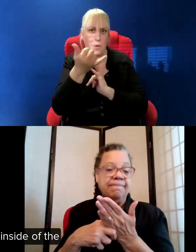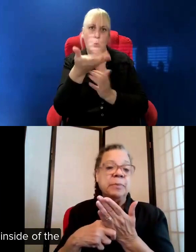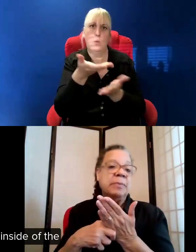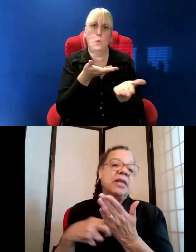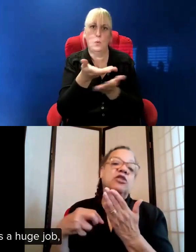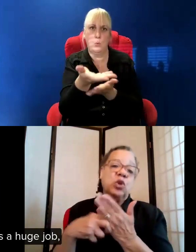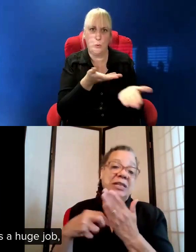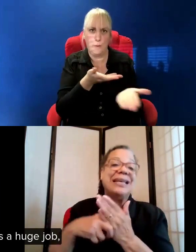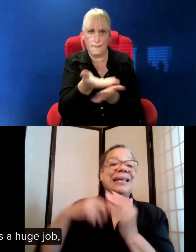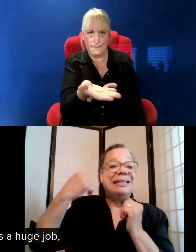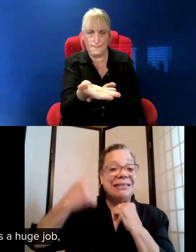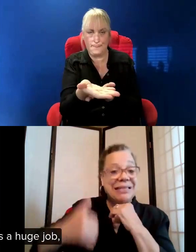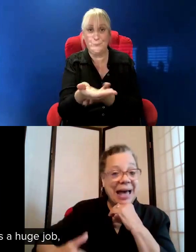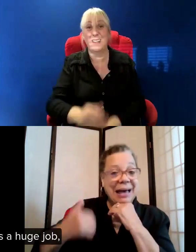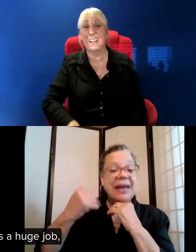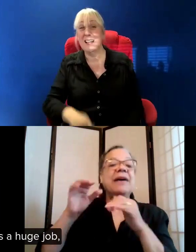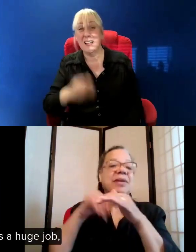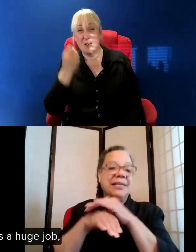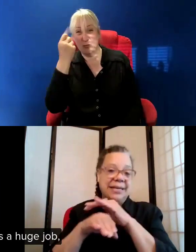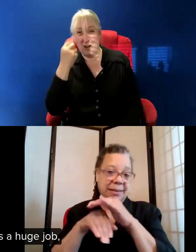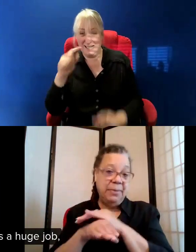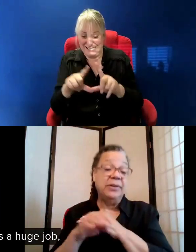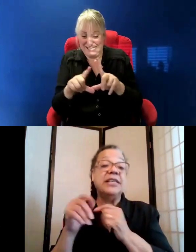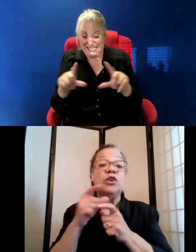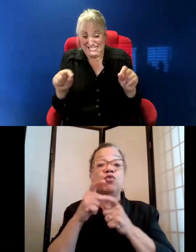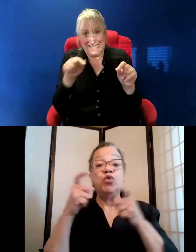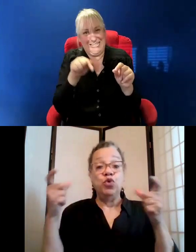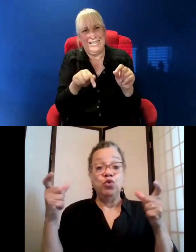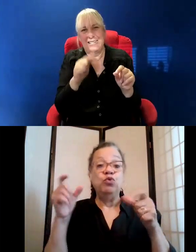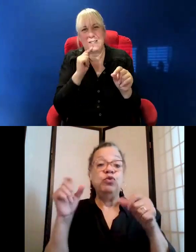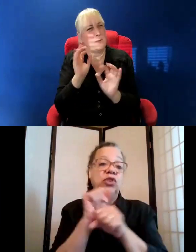side of the accessibility is a huge job.